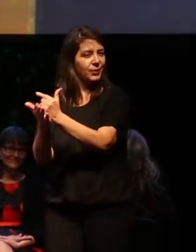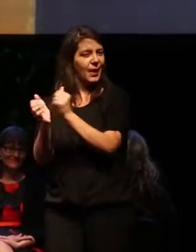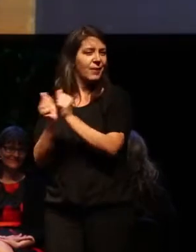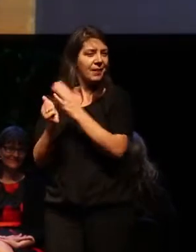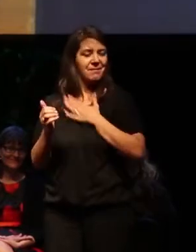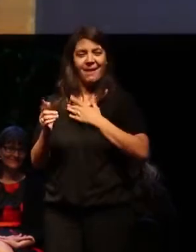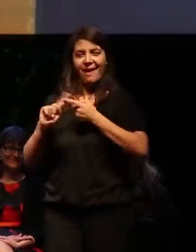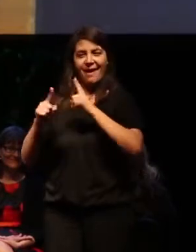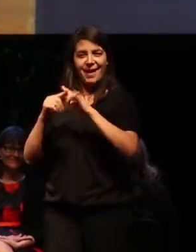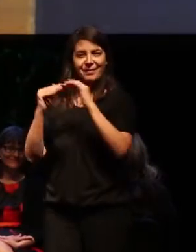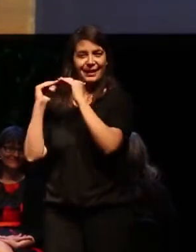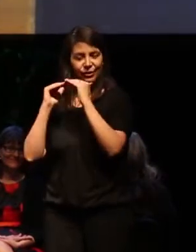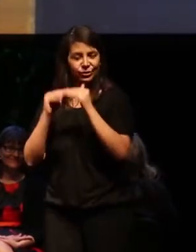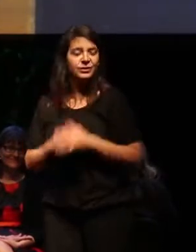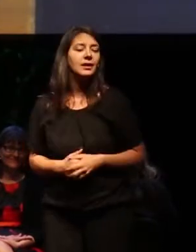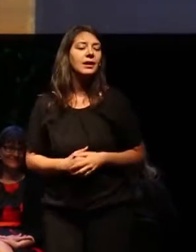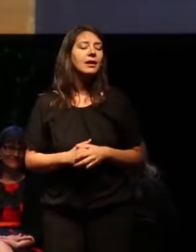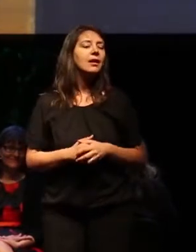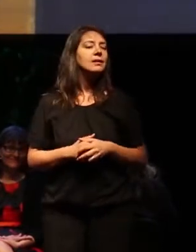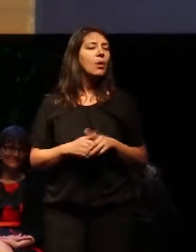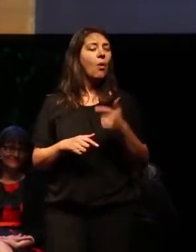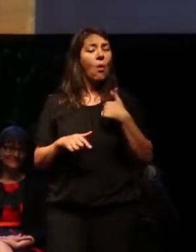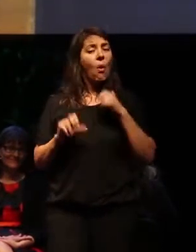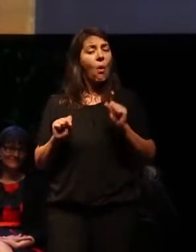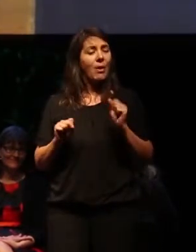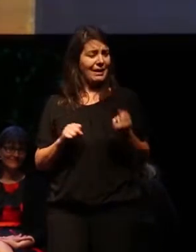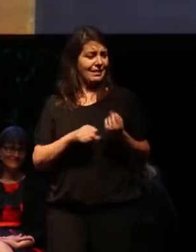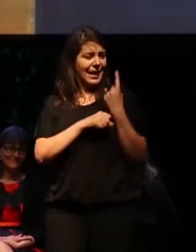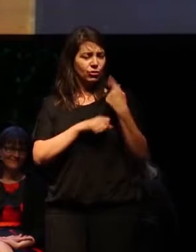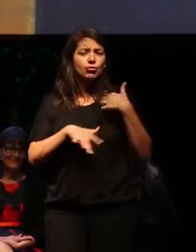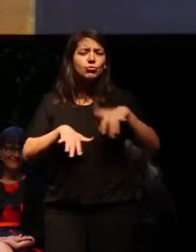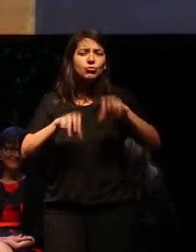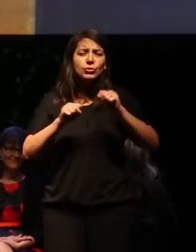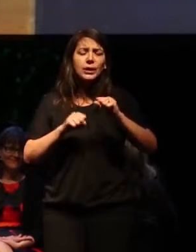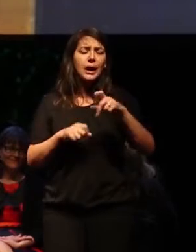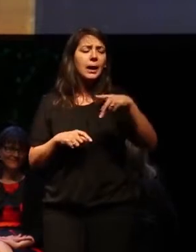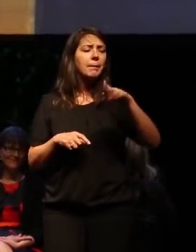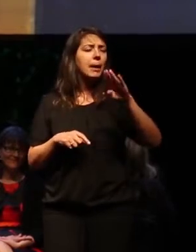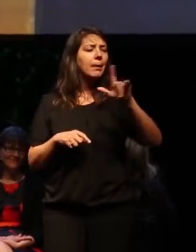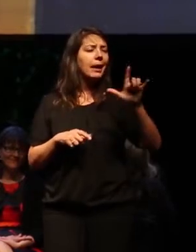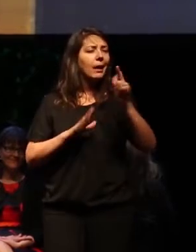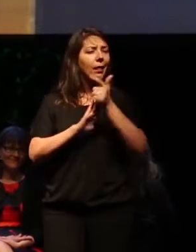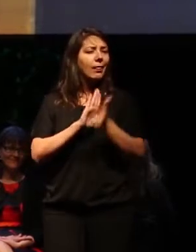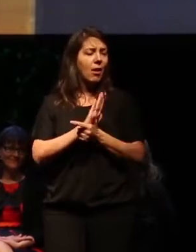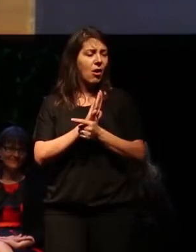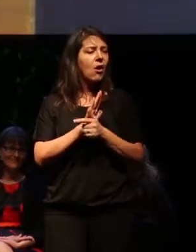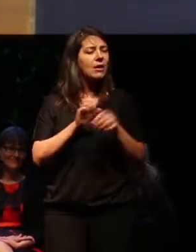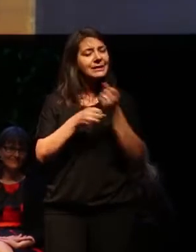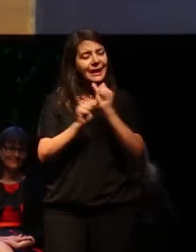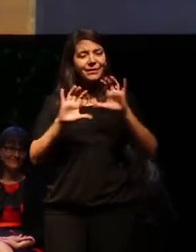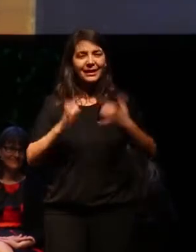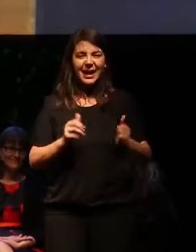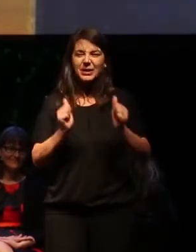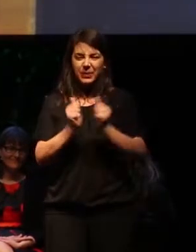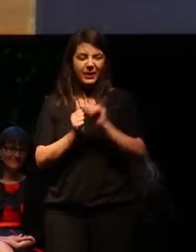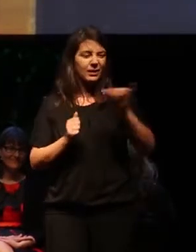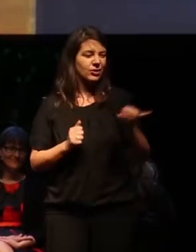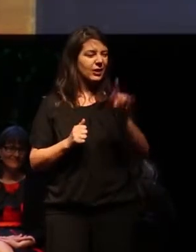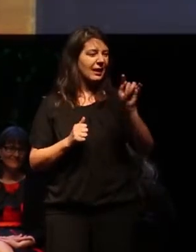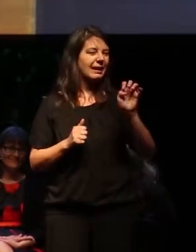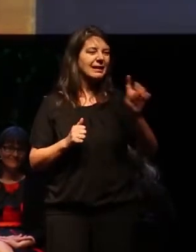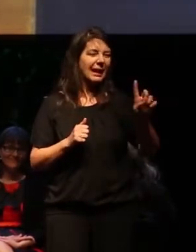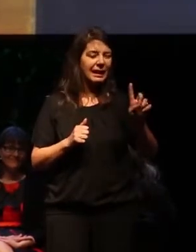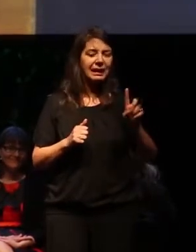The past year, I had the opportunity to take a public law and safety class through the Pima Joint Technical Education